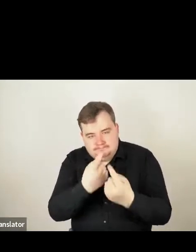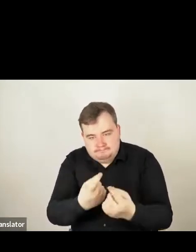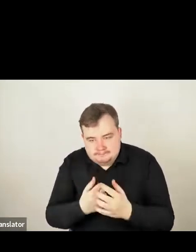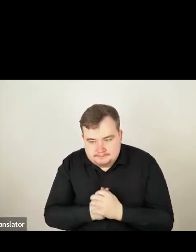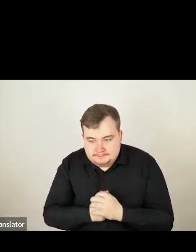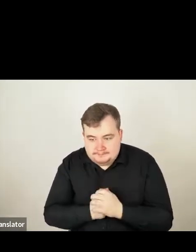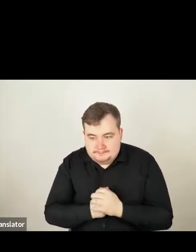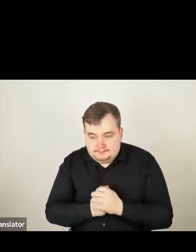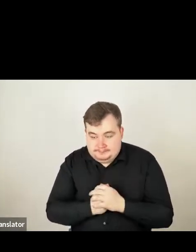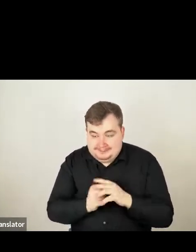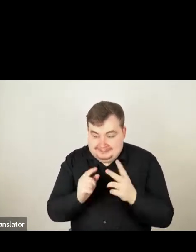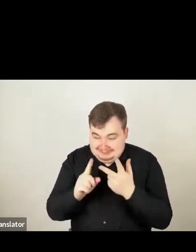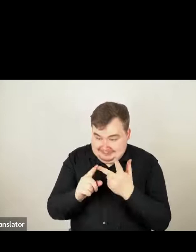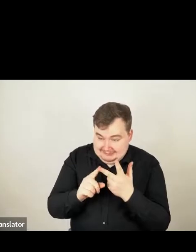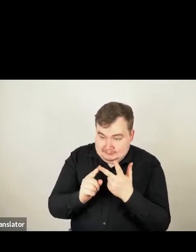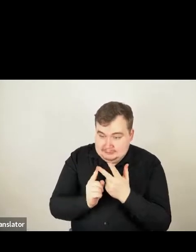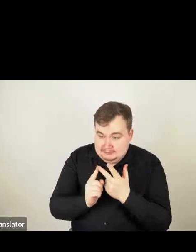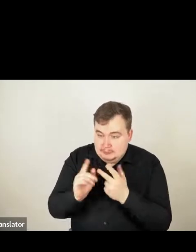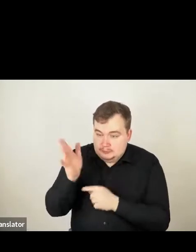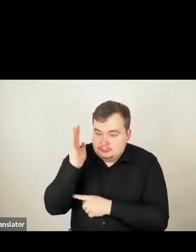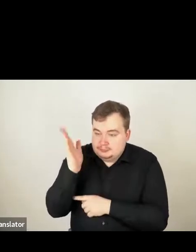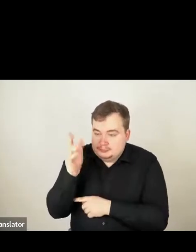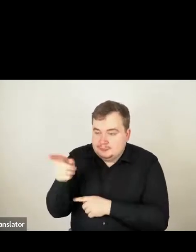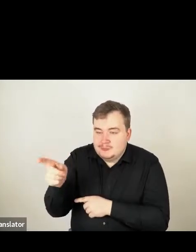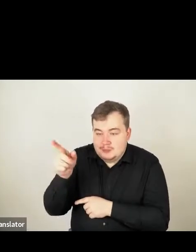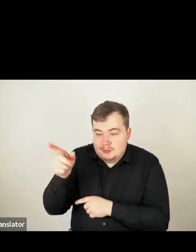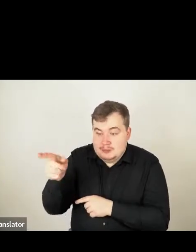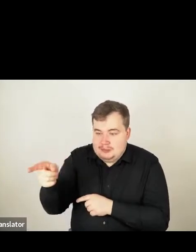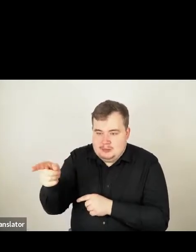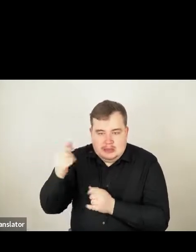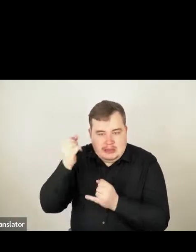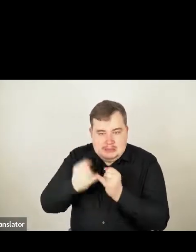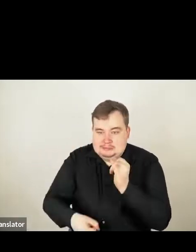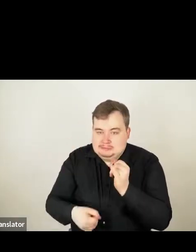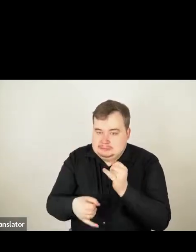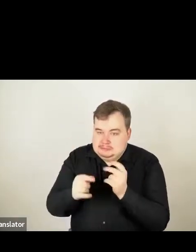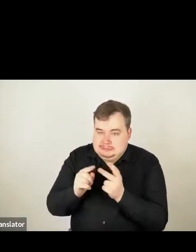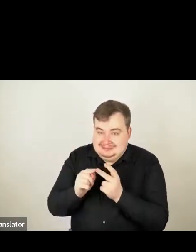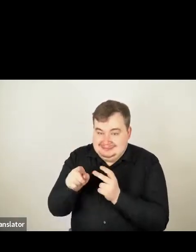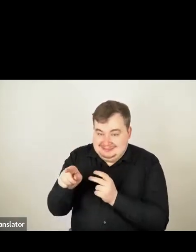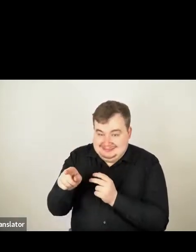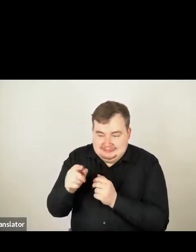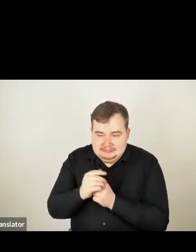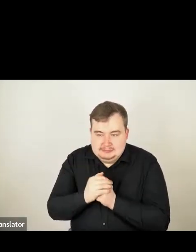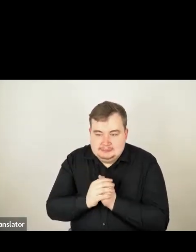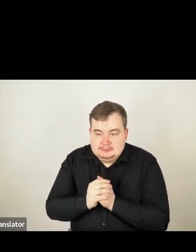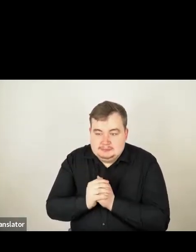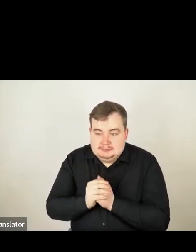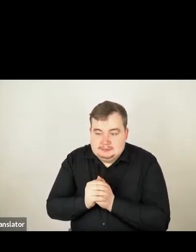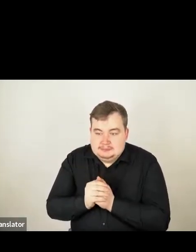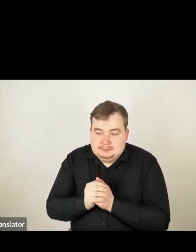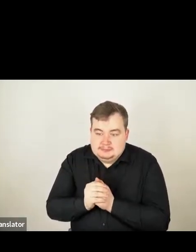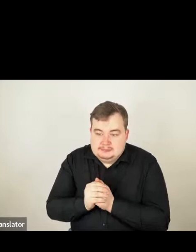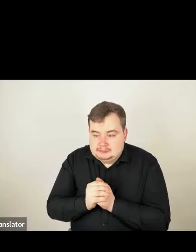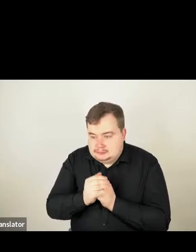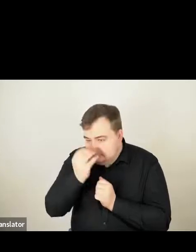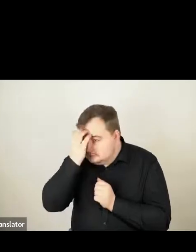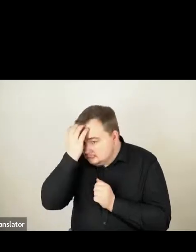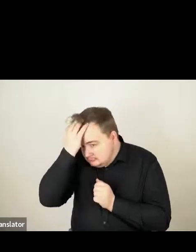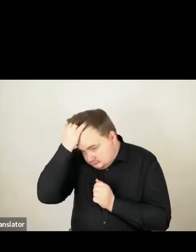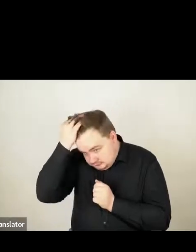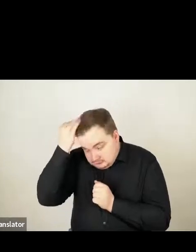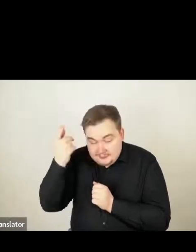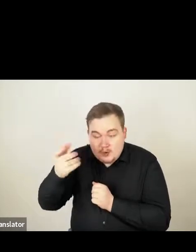speaker, dear long-term partner of the OSCE and of OSCE ODIHR